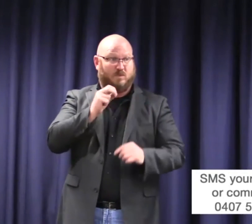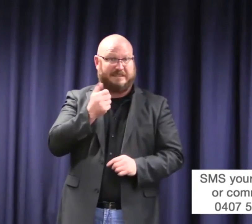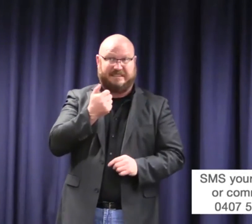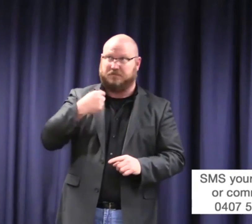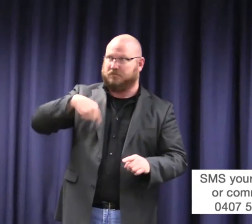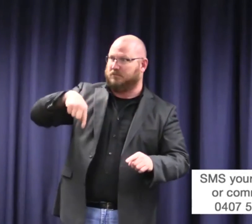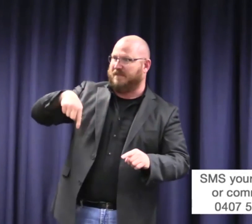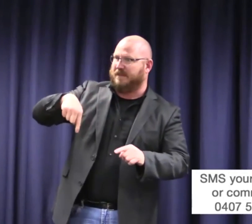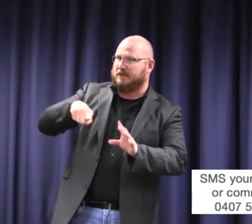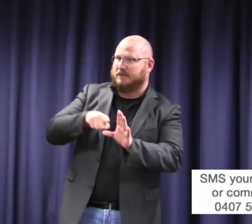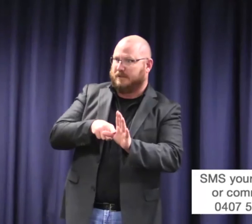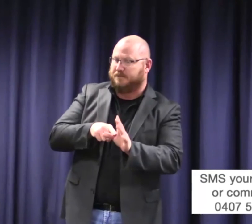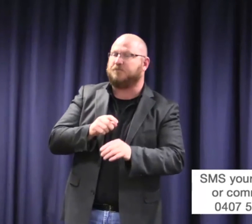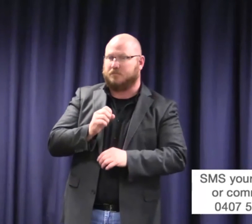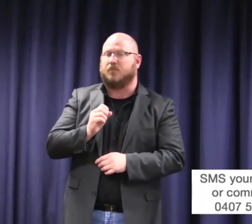2016? Before April